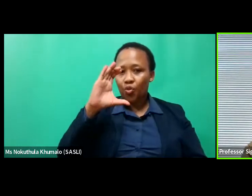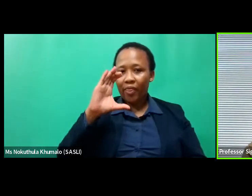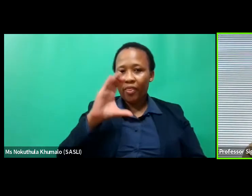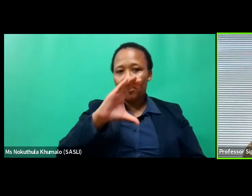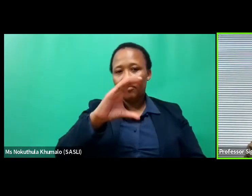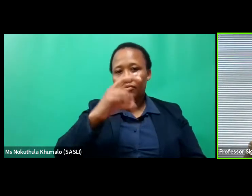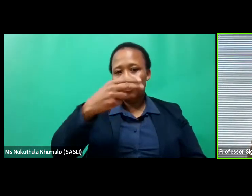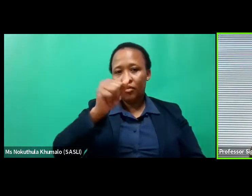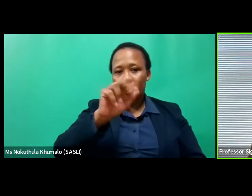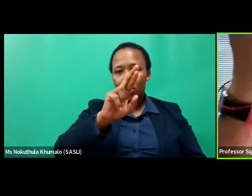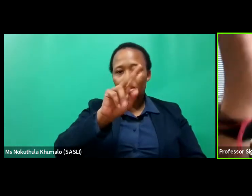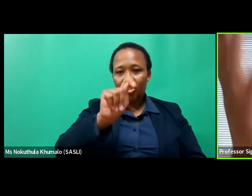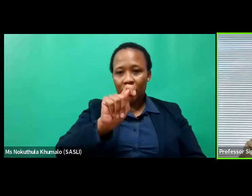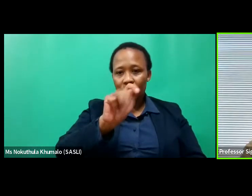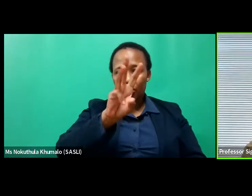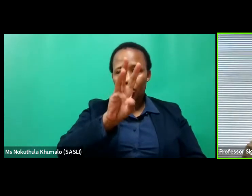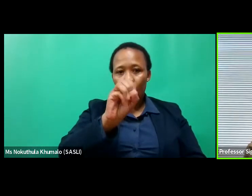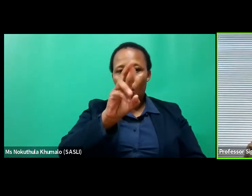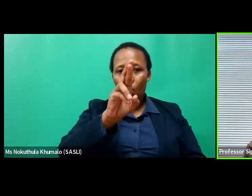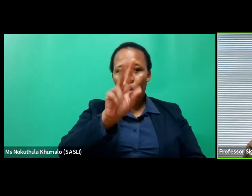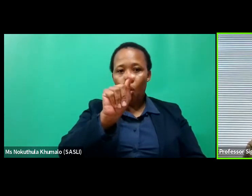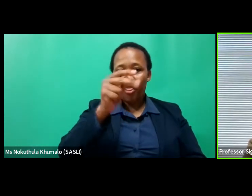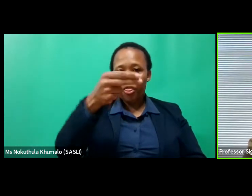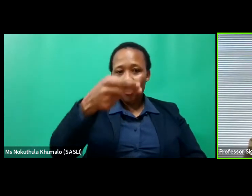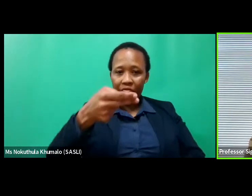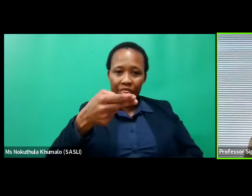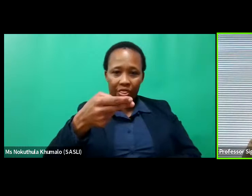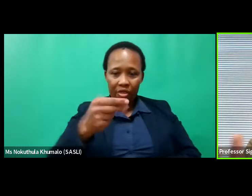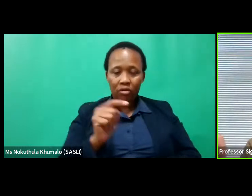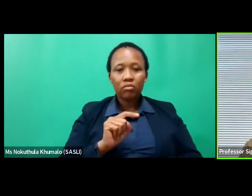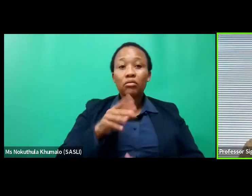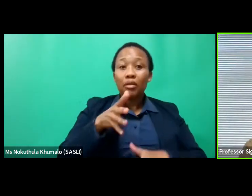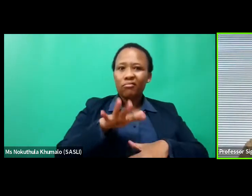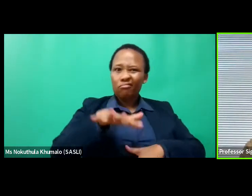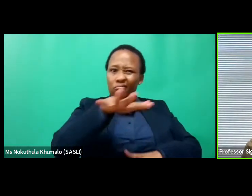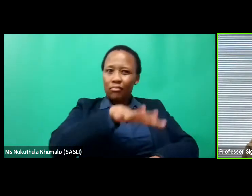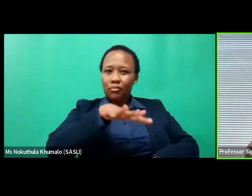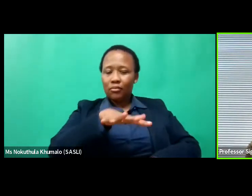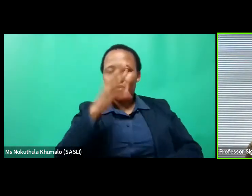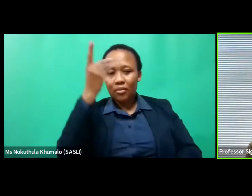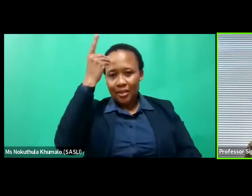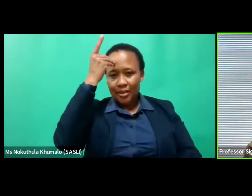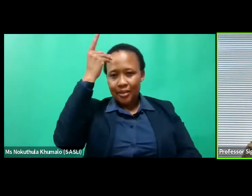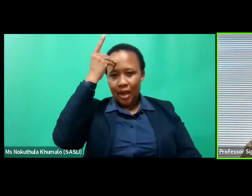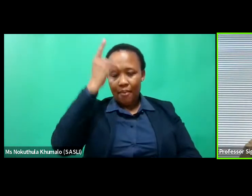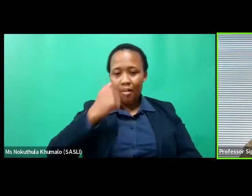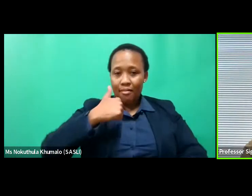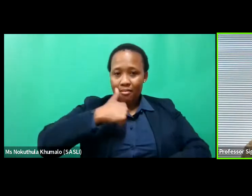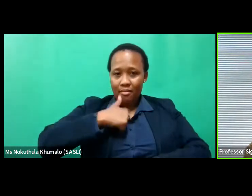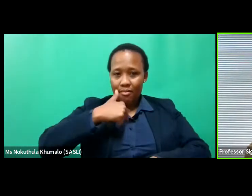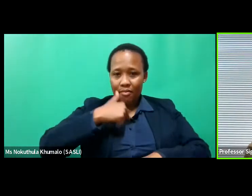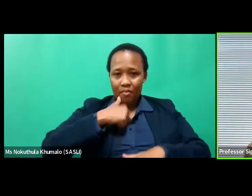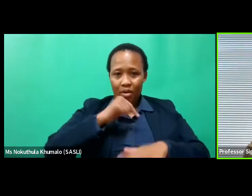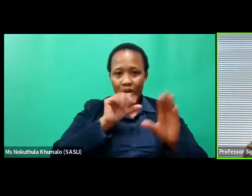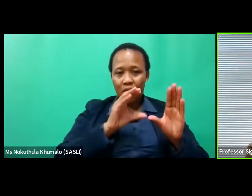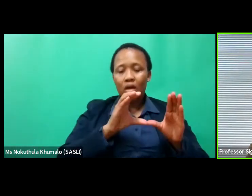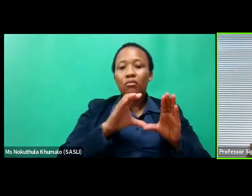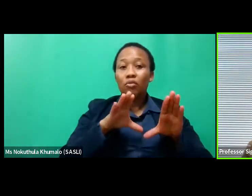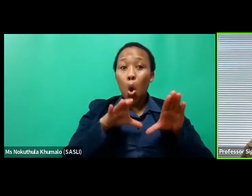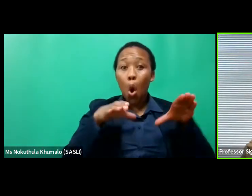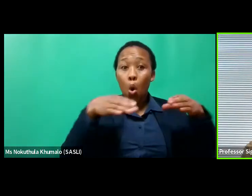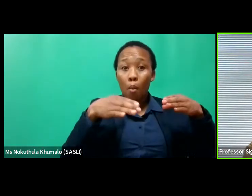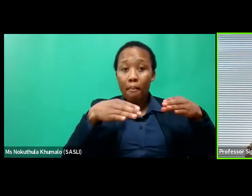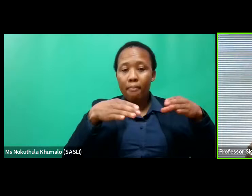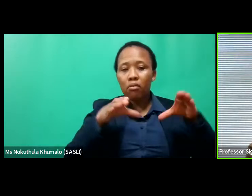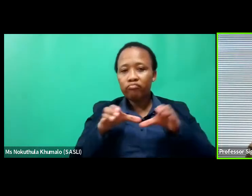where Chatsworth is? It's in the south of Durban. And when we were moved in the Group Areas Act, we lived in a middle class area,